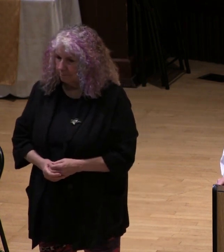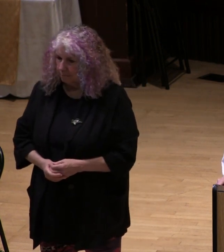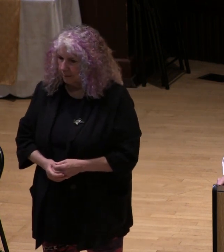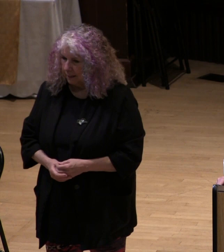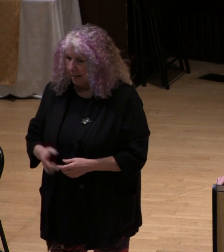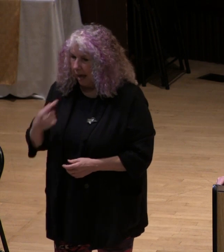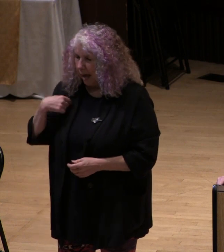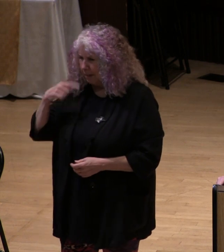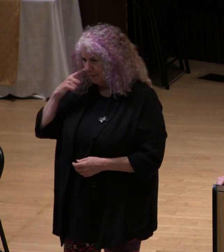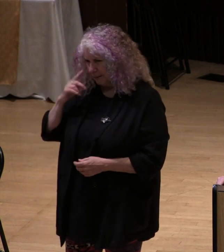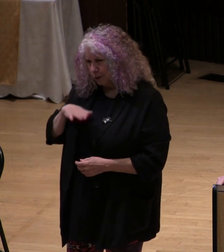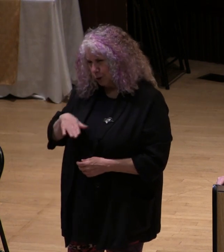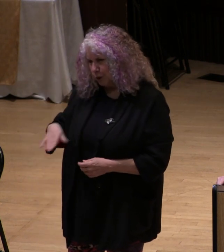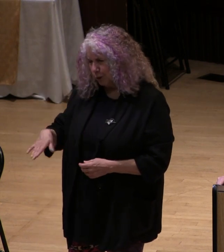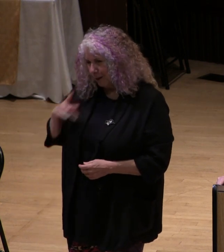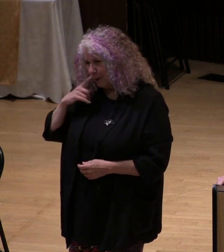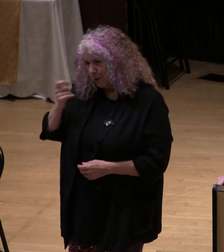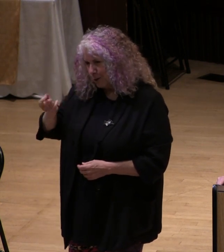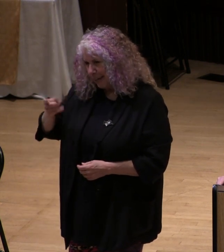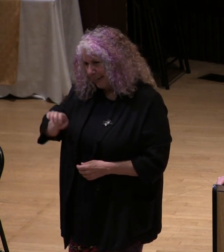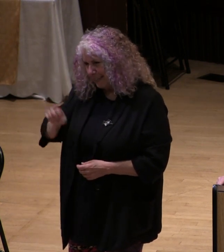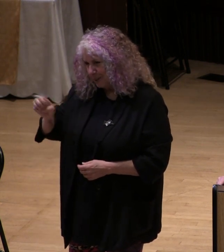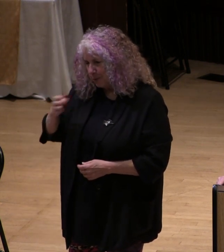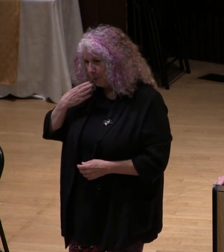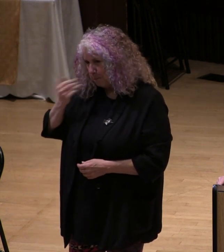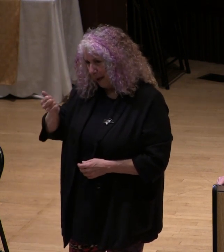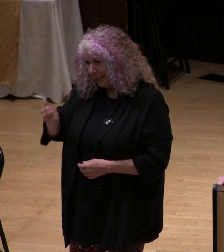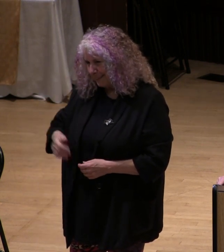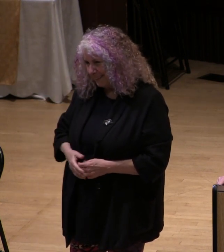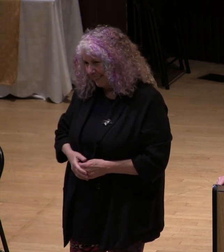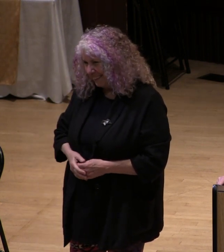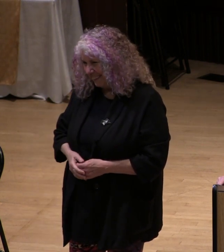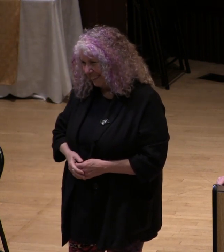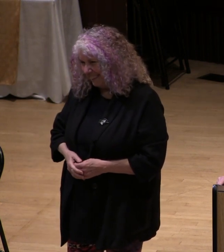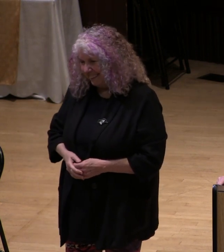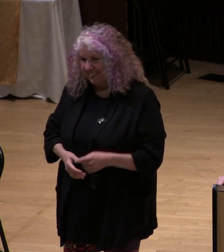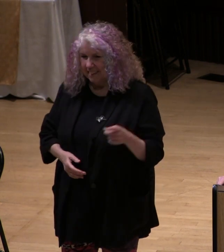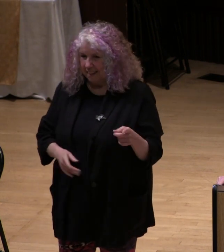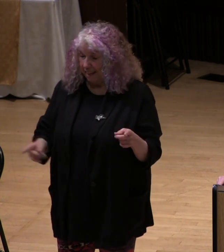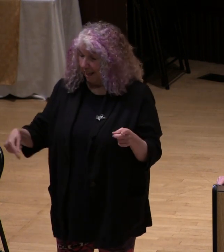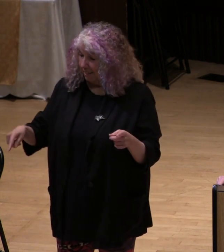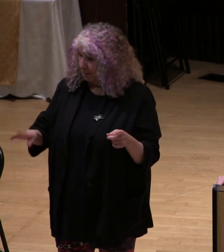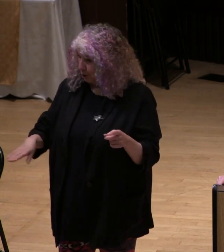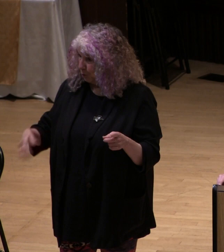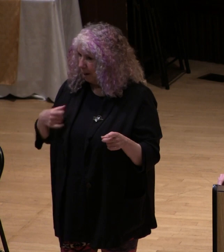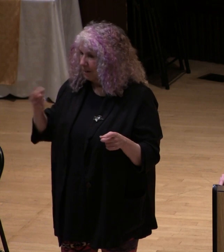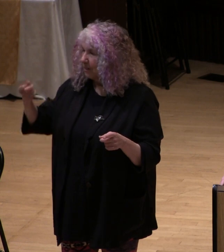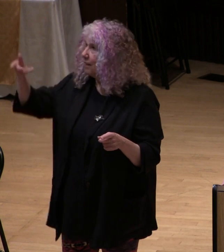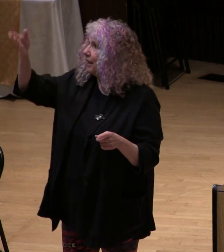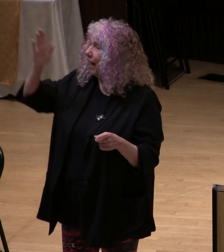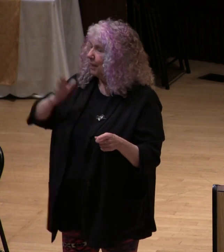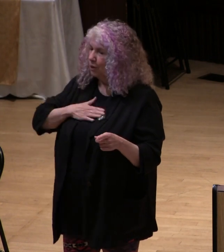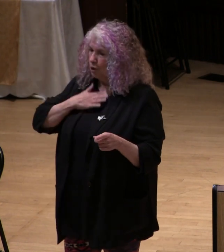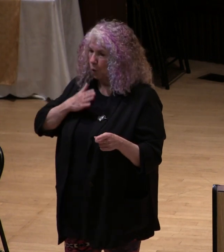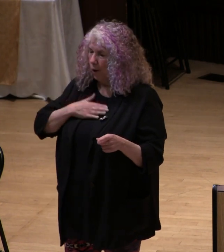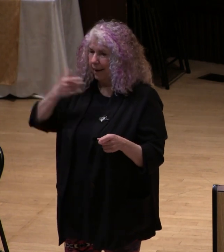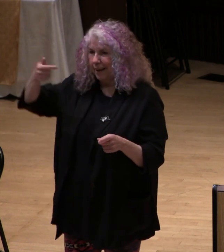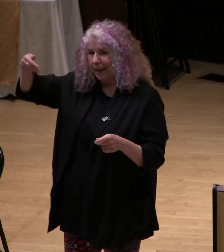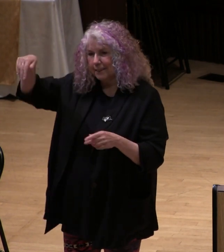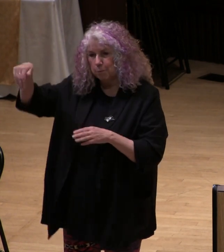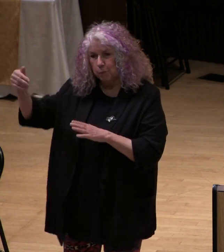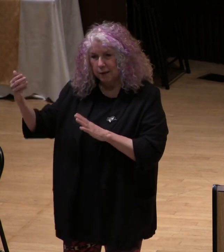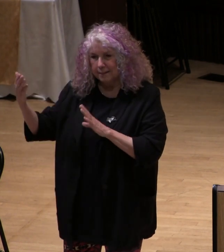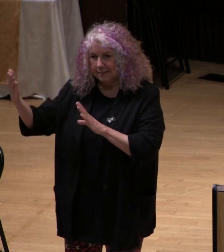I think children understand Easter the best of all of us. They understand God's joy and God's